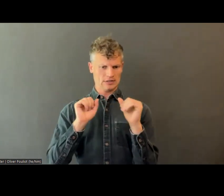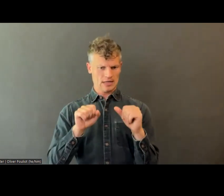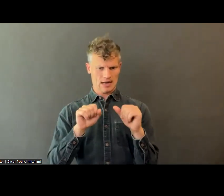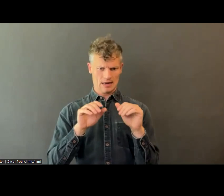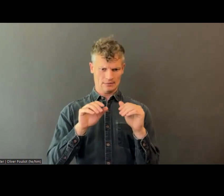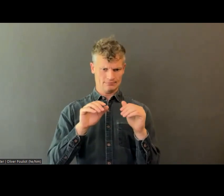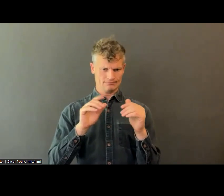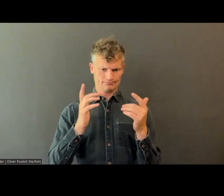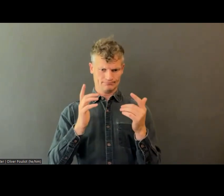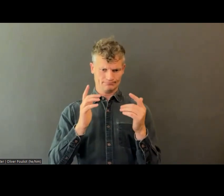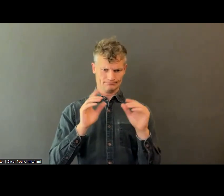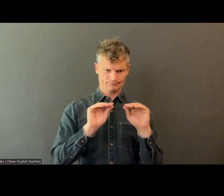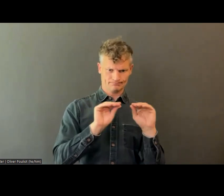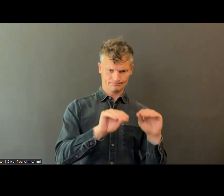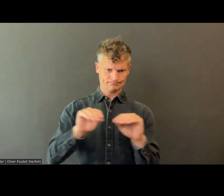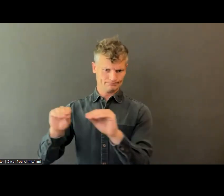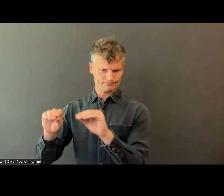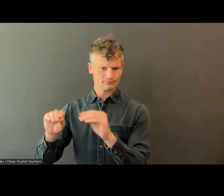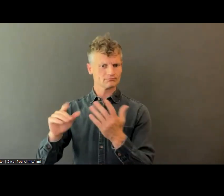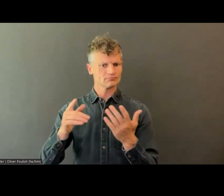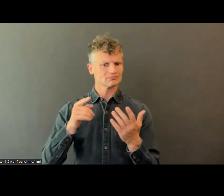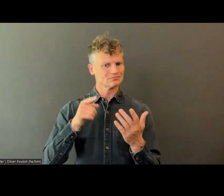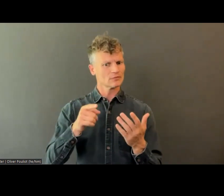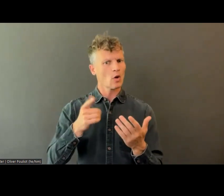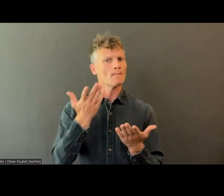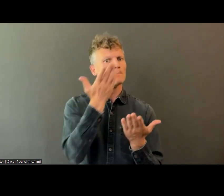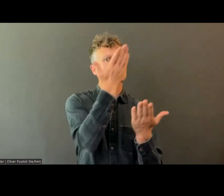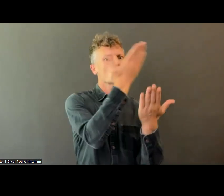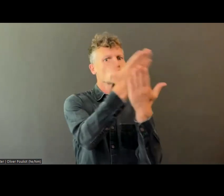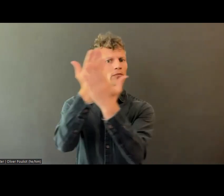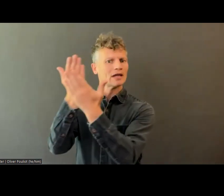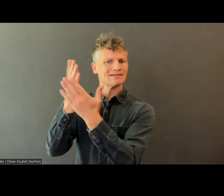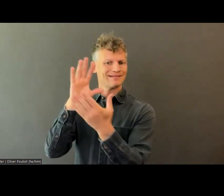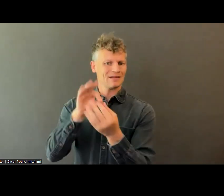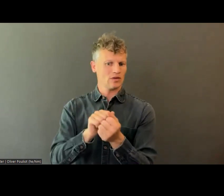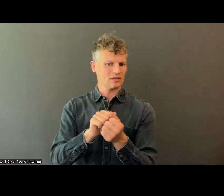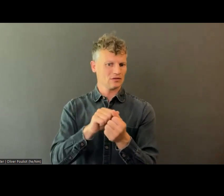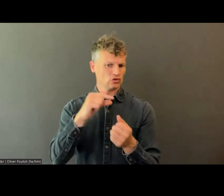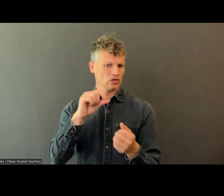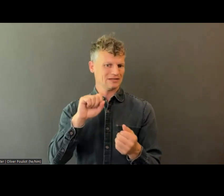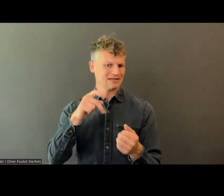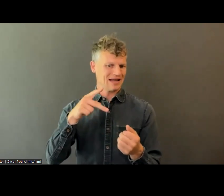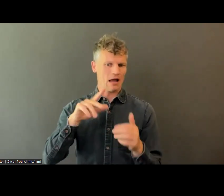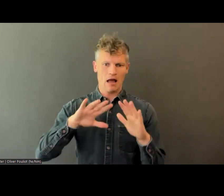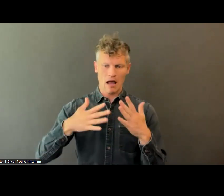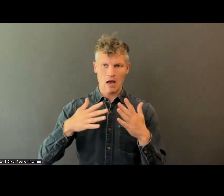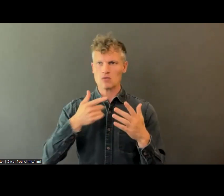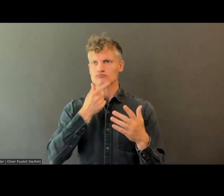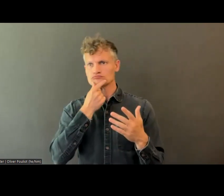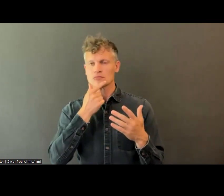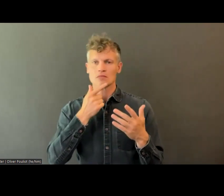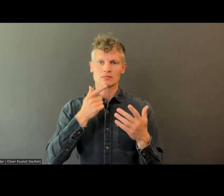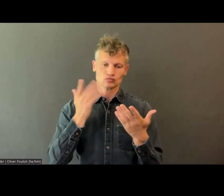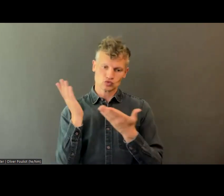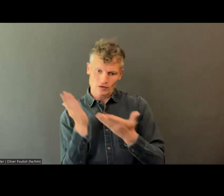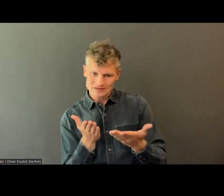organizations. They might offer us templates and guidance around requests for proposals, scope of work documents, and also setting